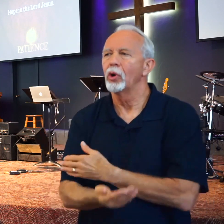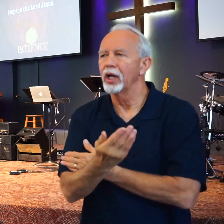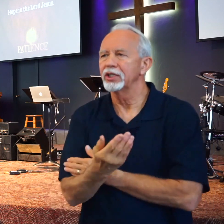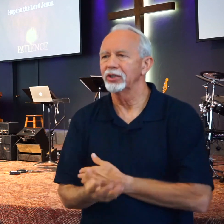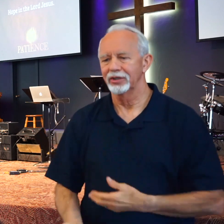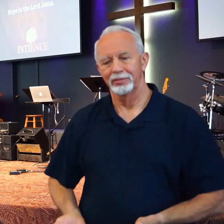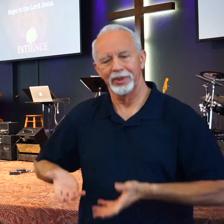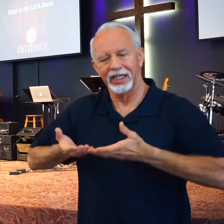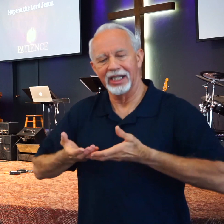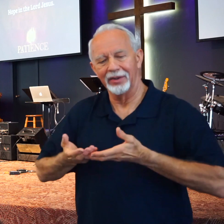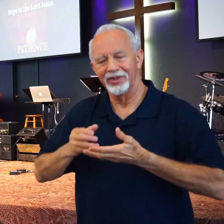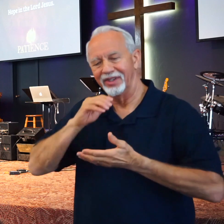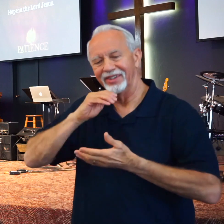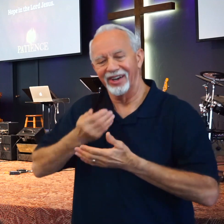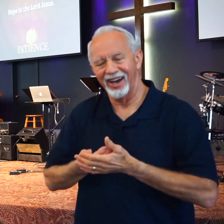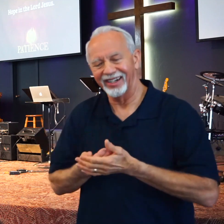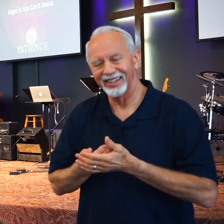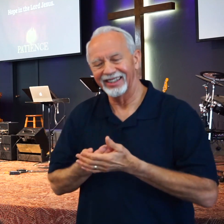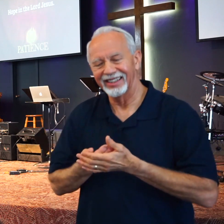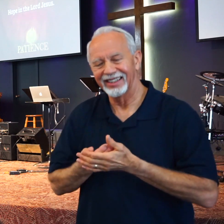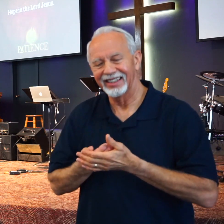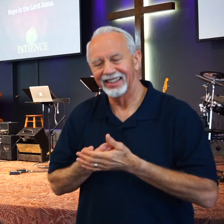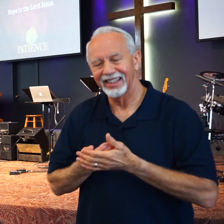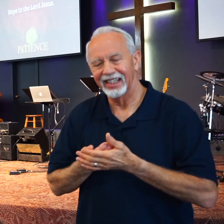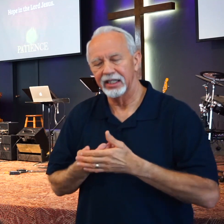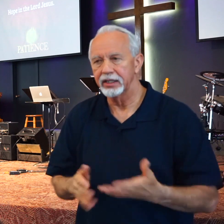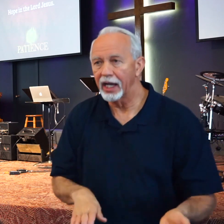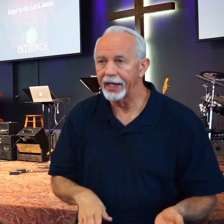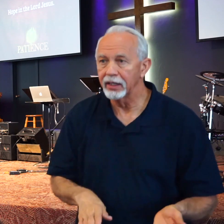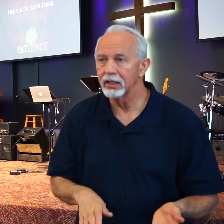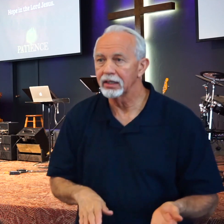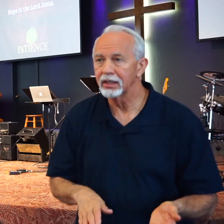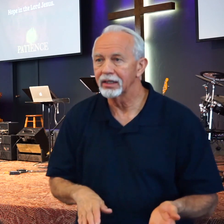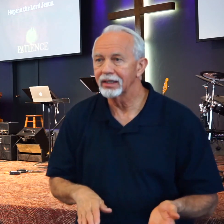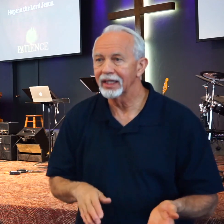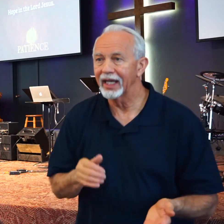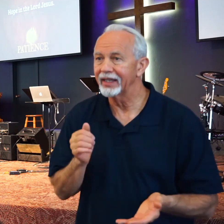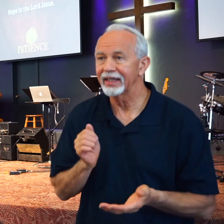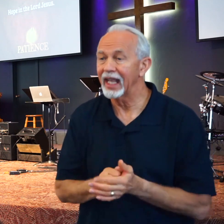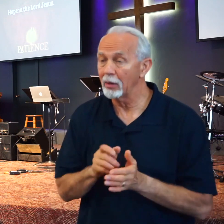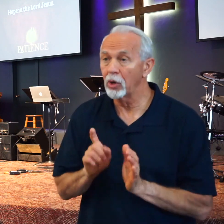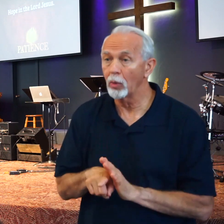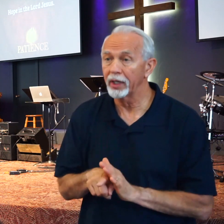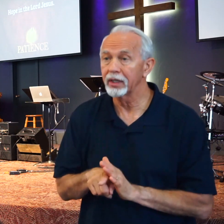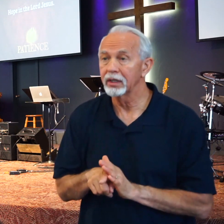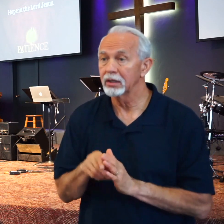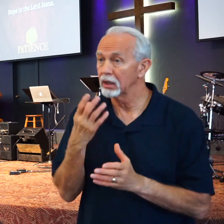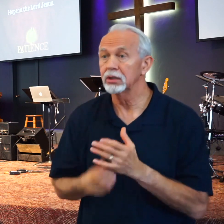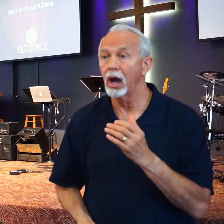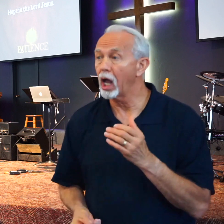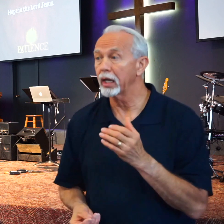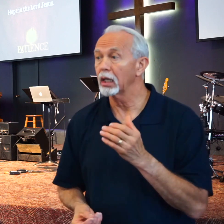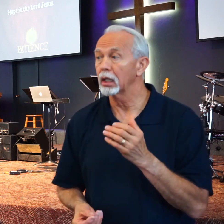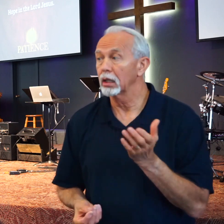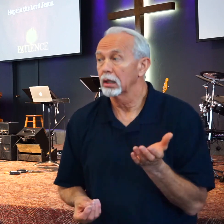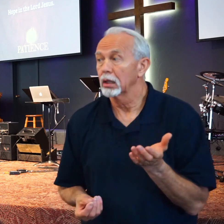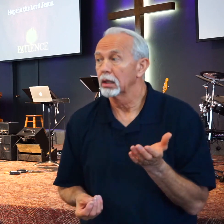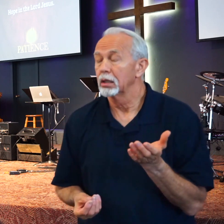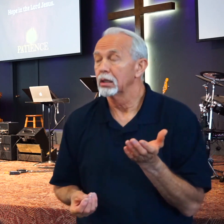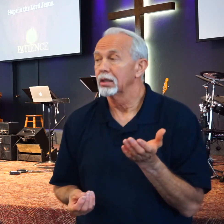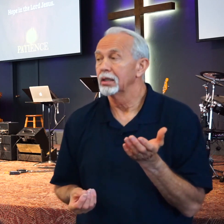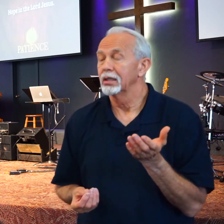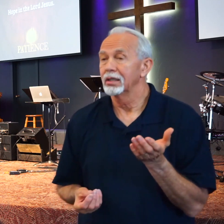and she had an embolism and died, dropped her daughter, and she was just gone. But guess